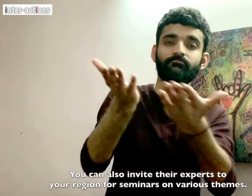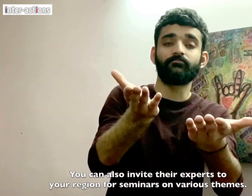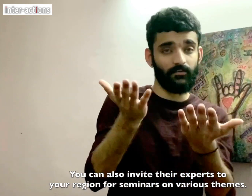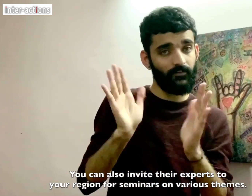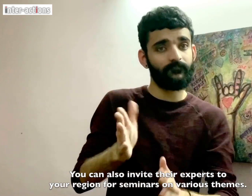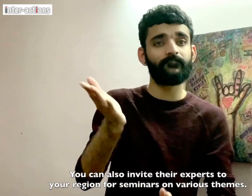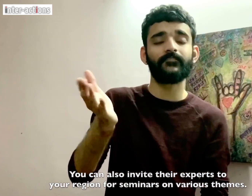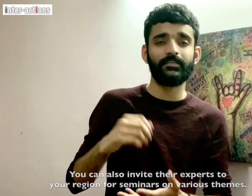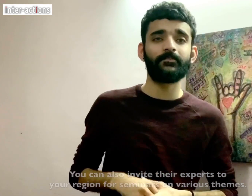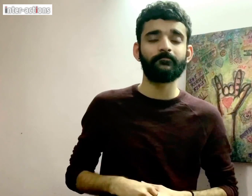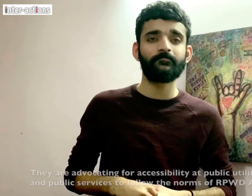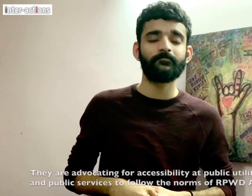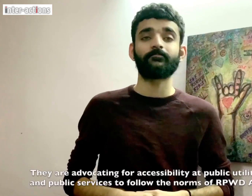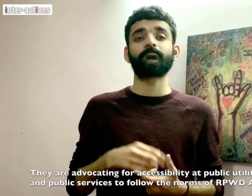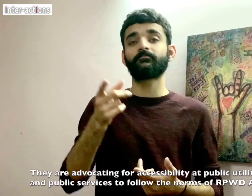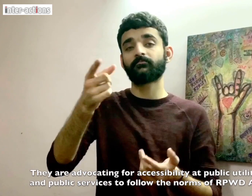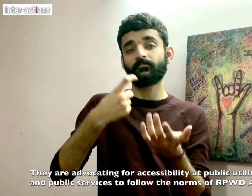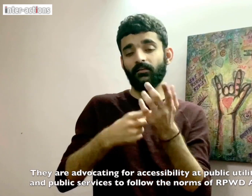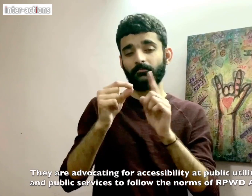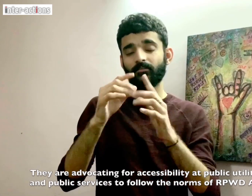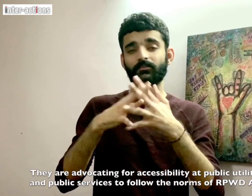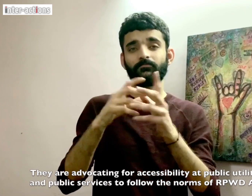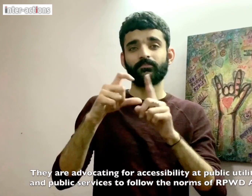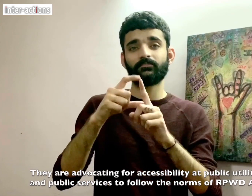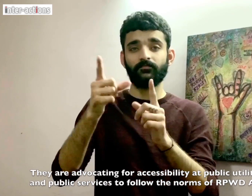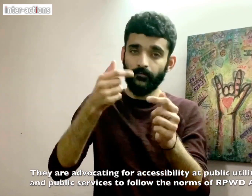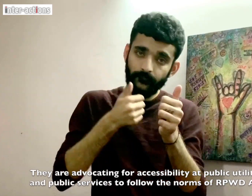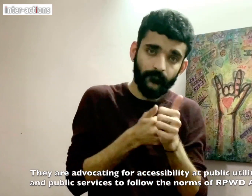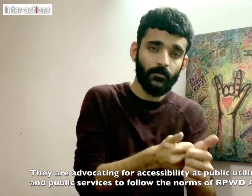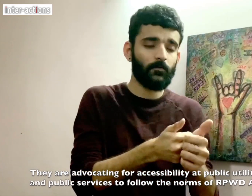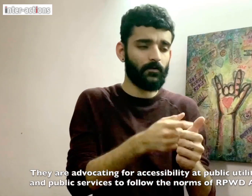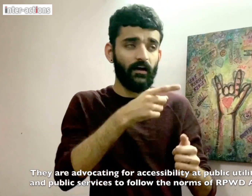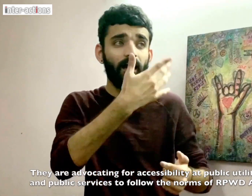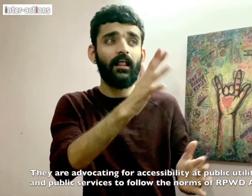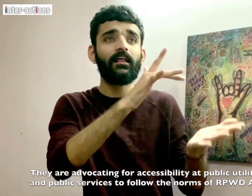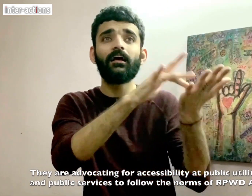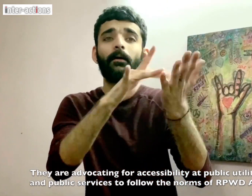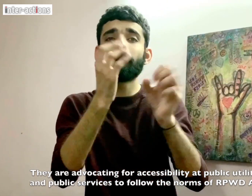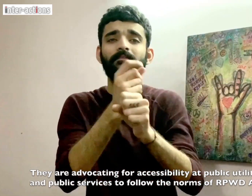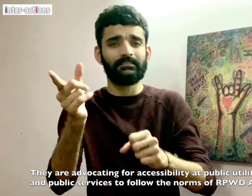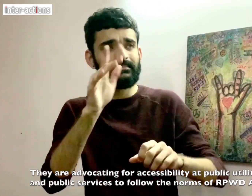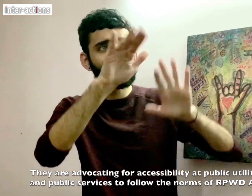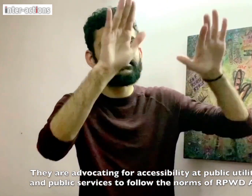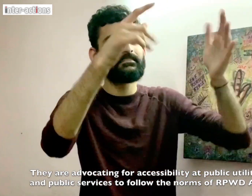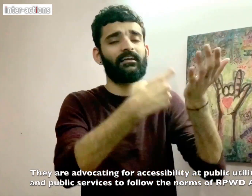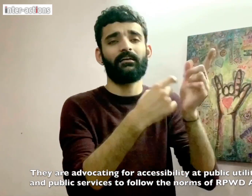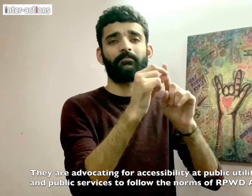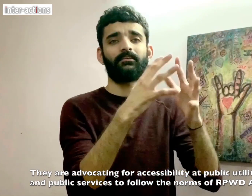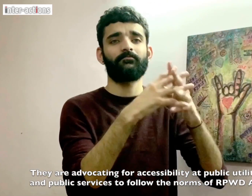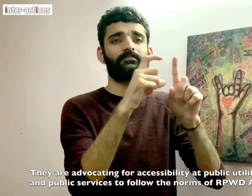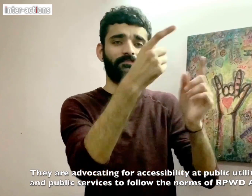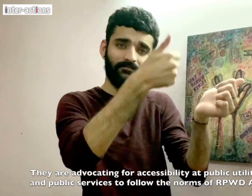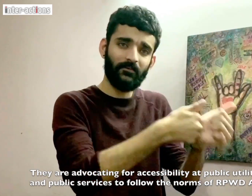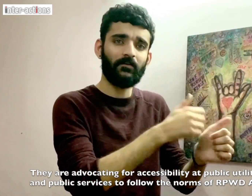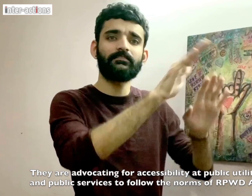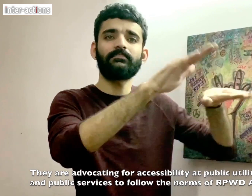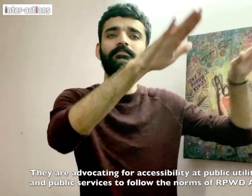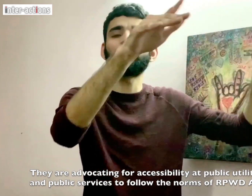themes. They are advocating for accessibility at public utilities and public services to follow norms of